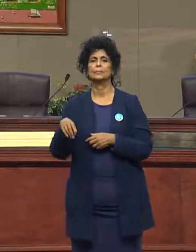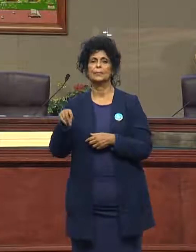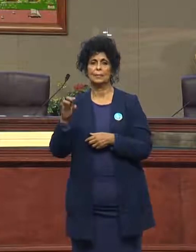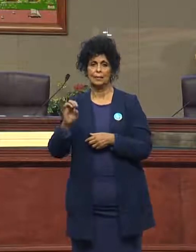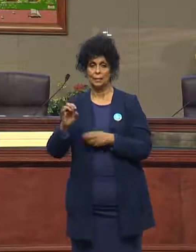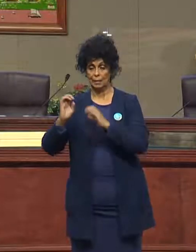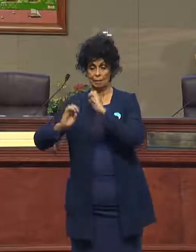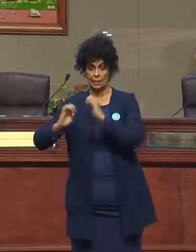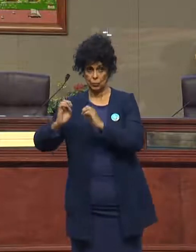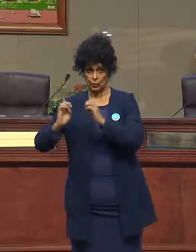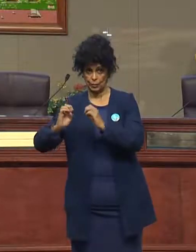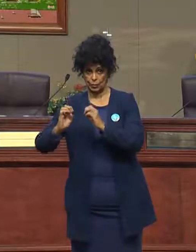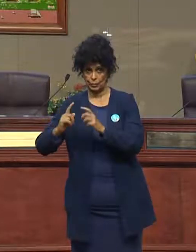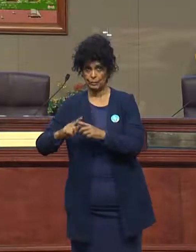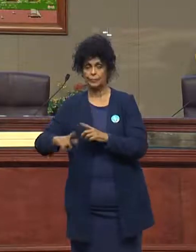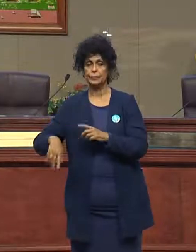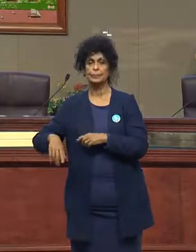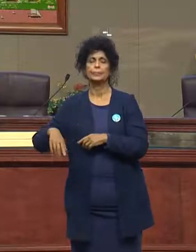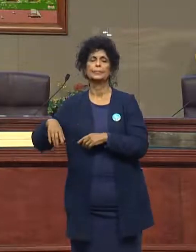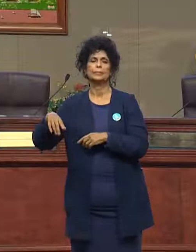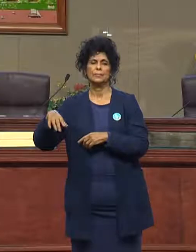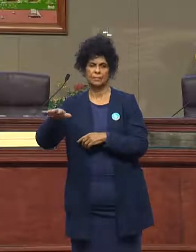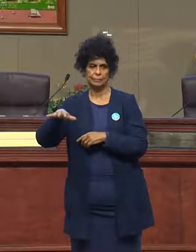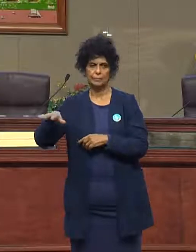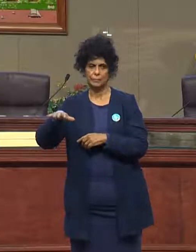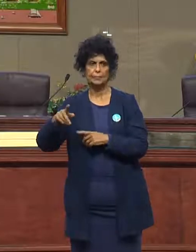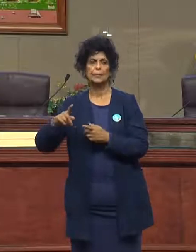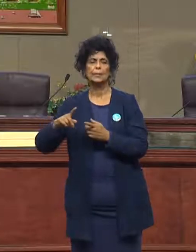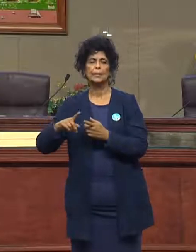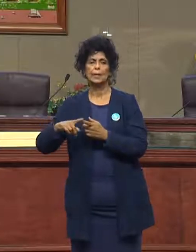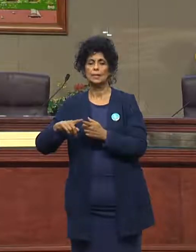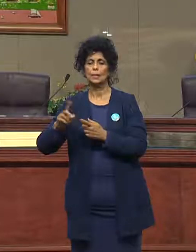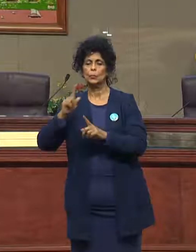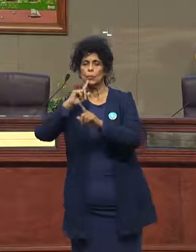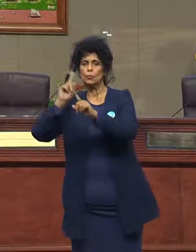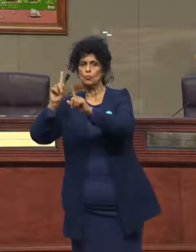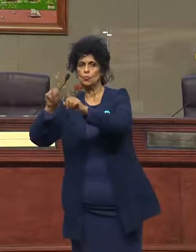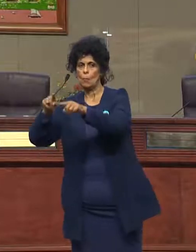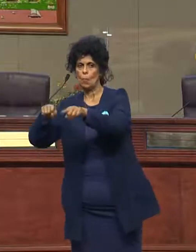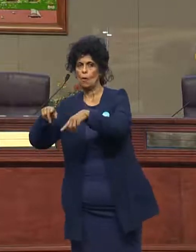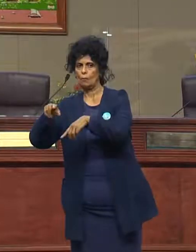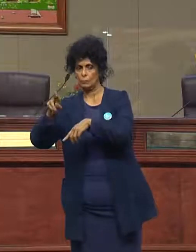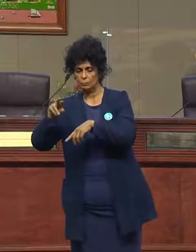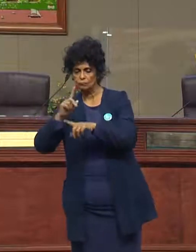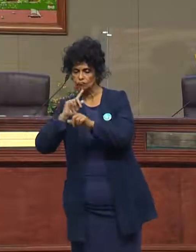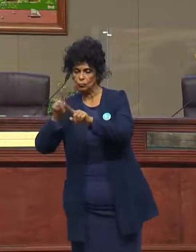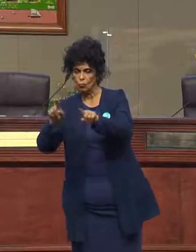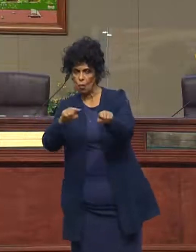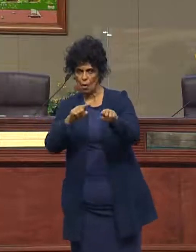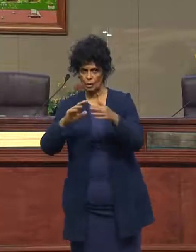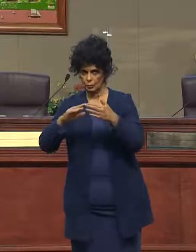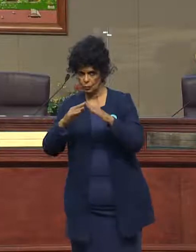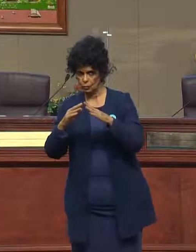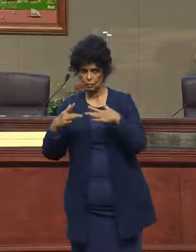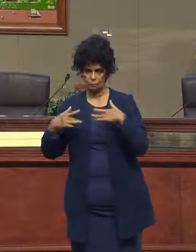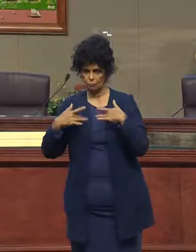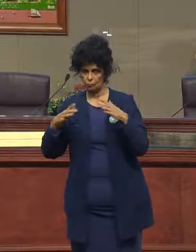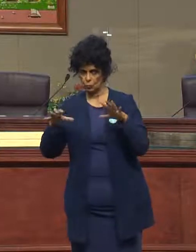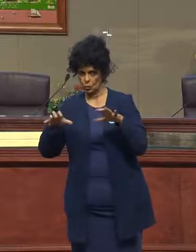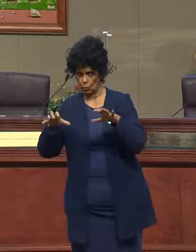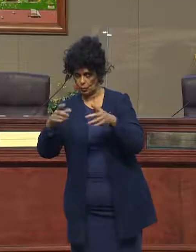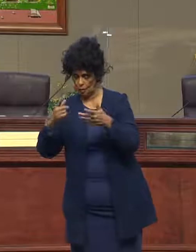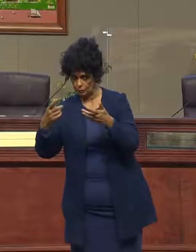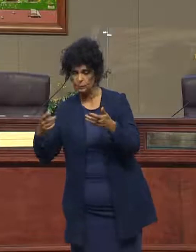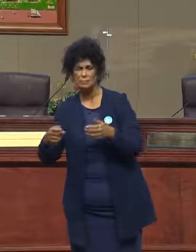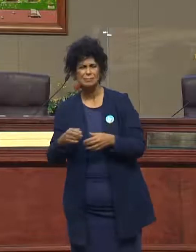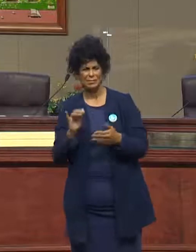dynamics before us, and then we report out to the community to communicate what we're doing. And so we've done all of